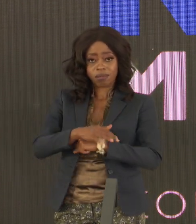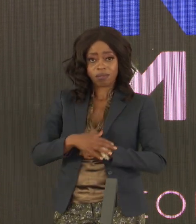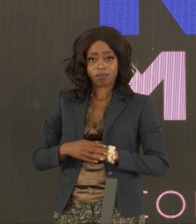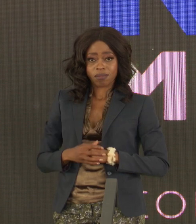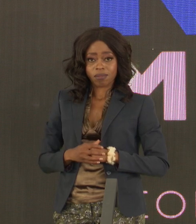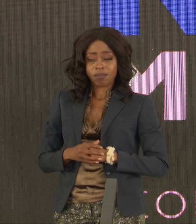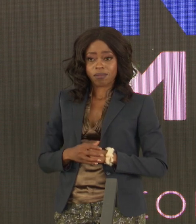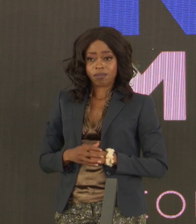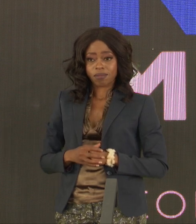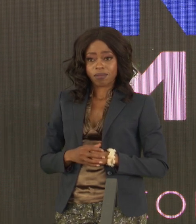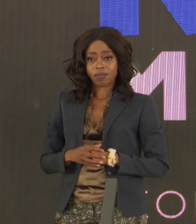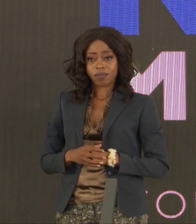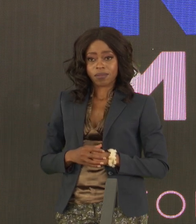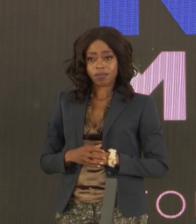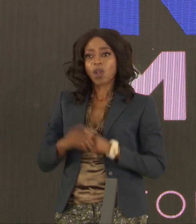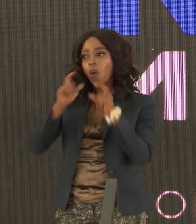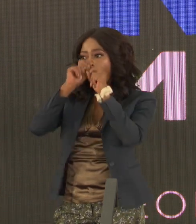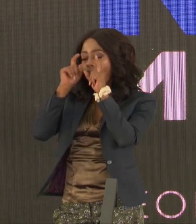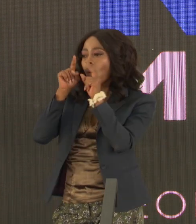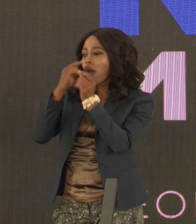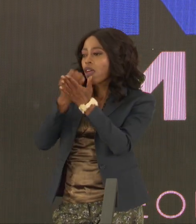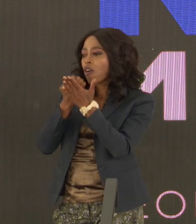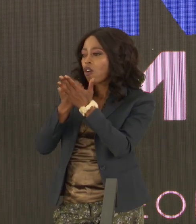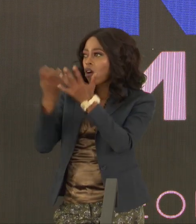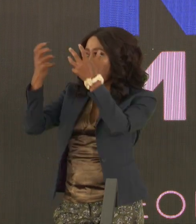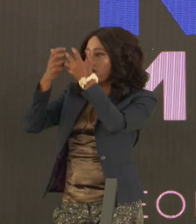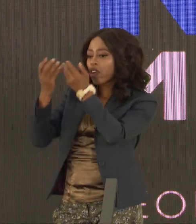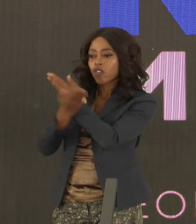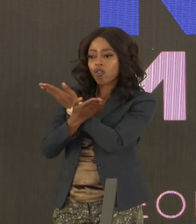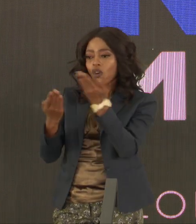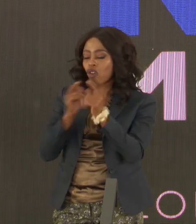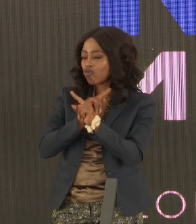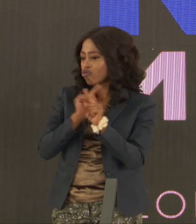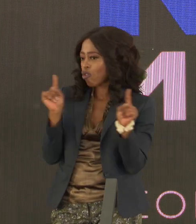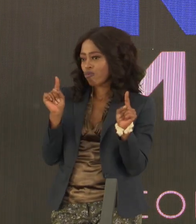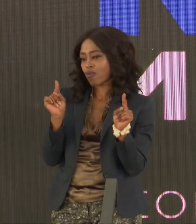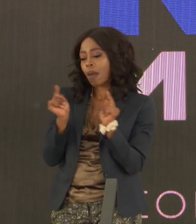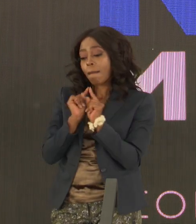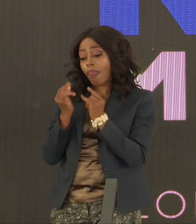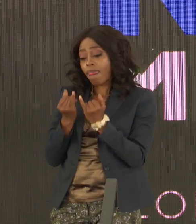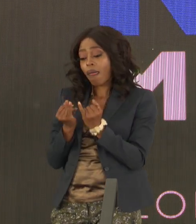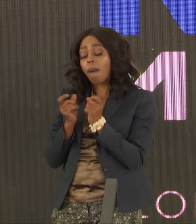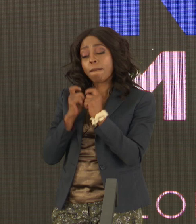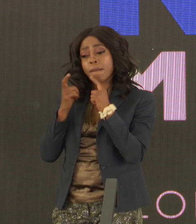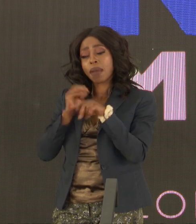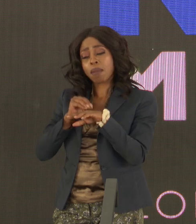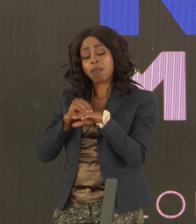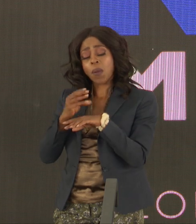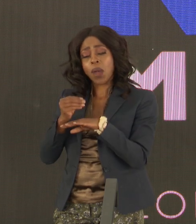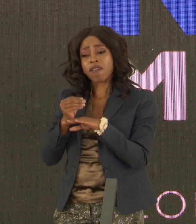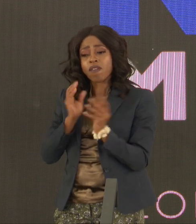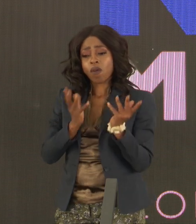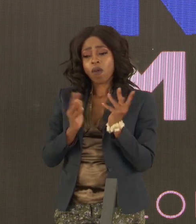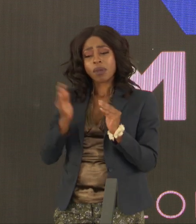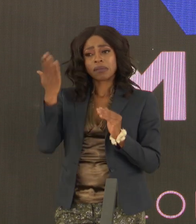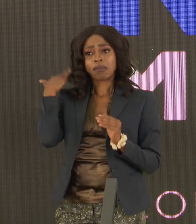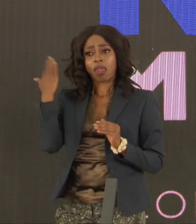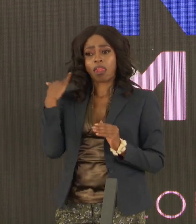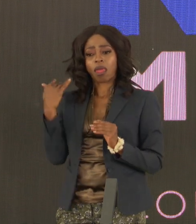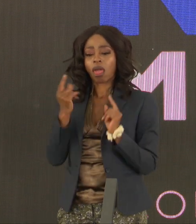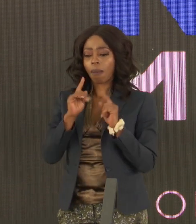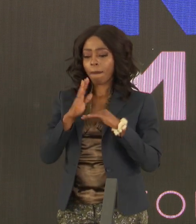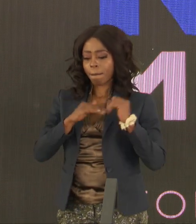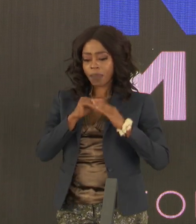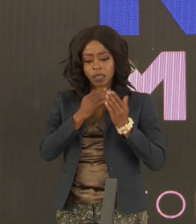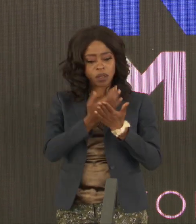We all know that our economy does not work for everyone, but we now have even bigger problems than before. We cannot build